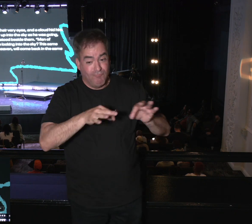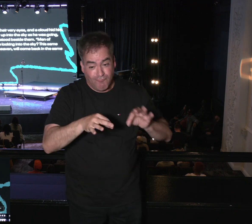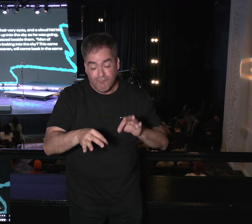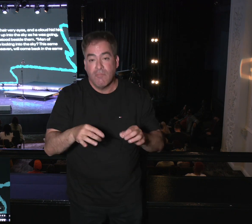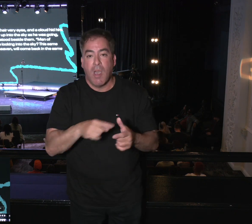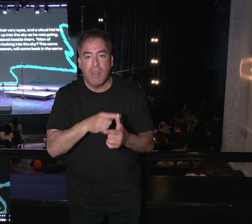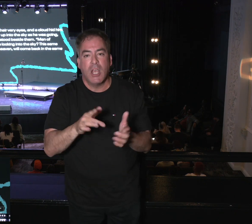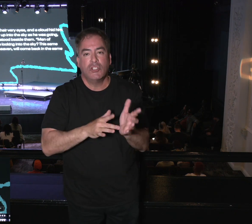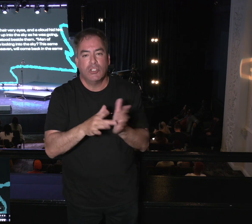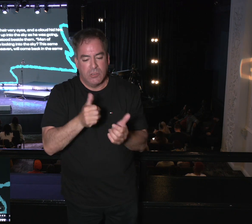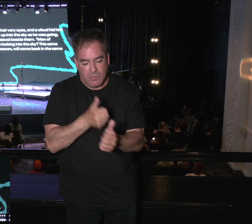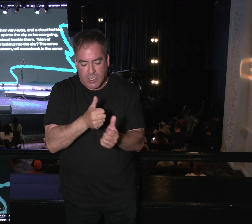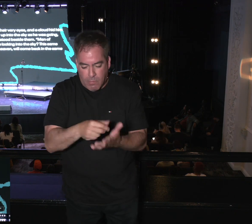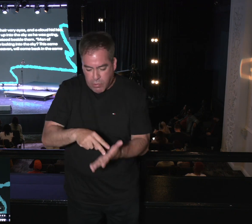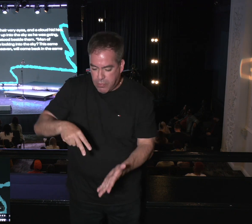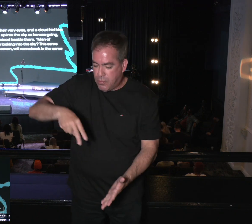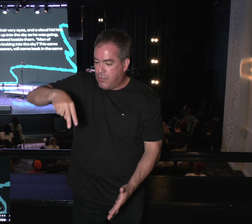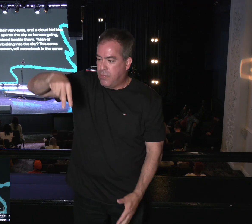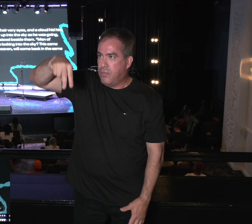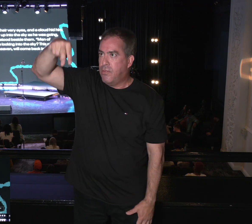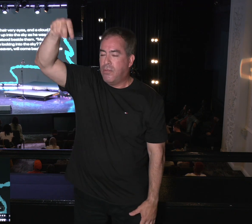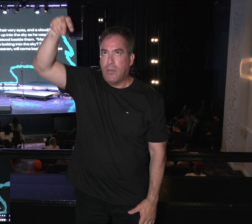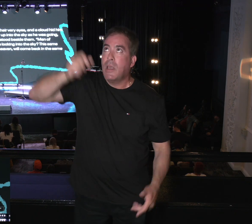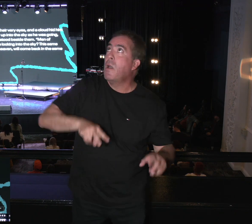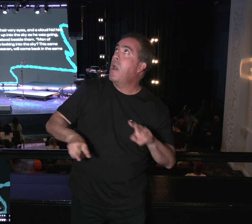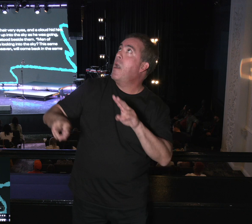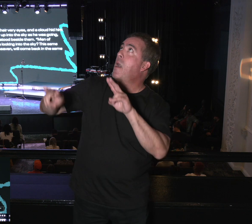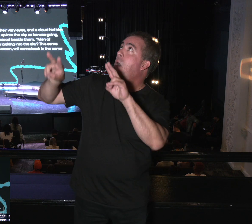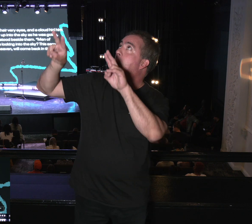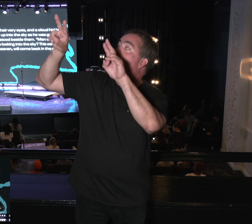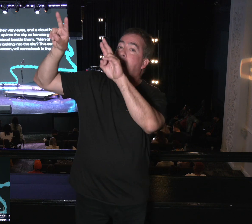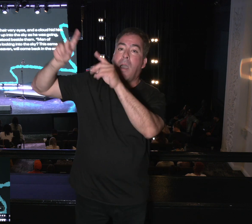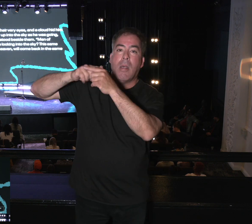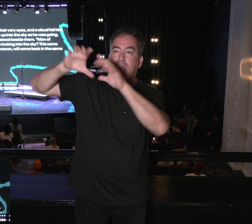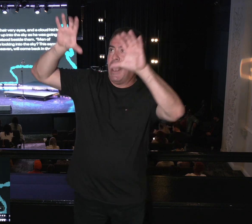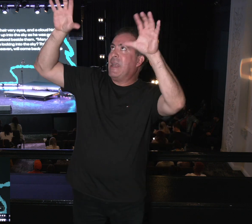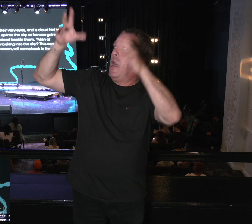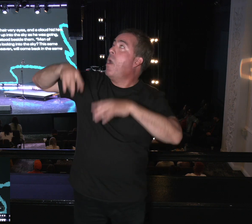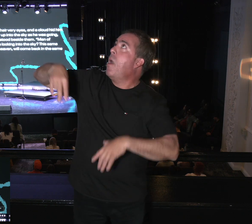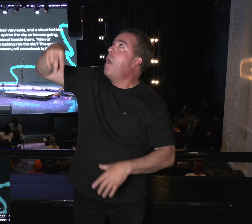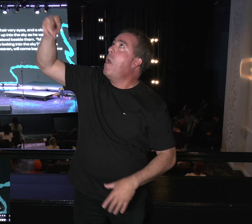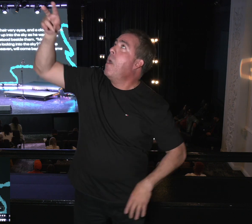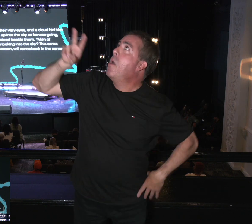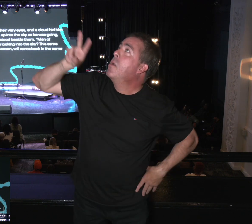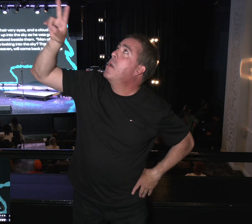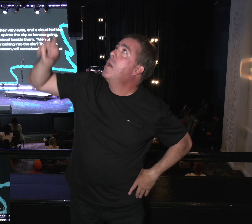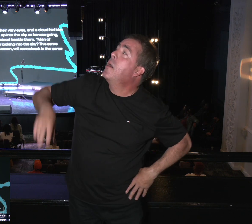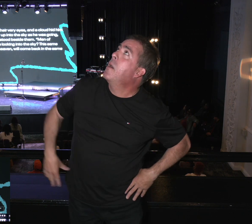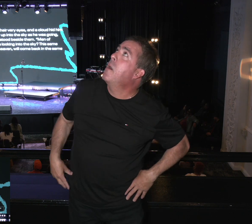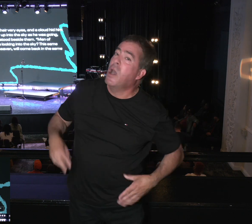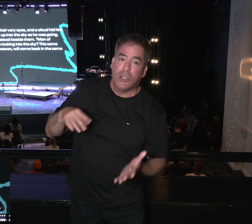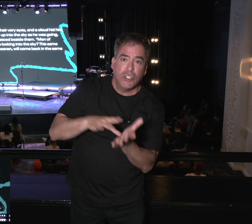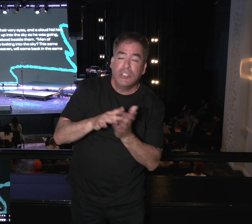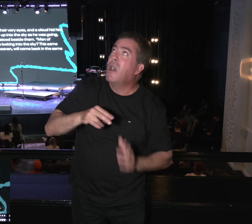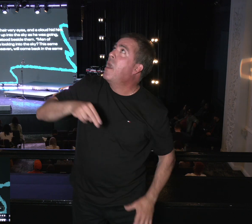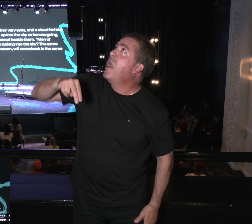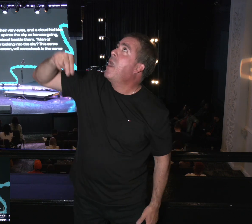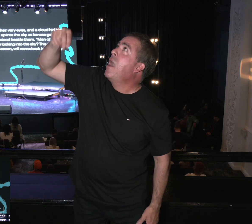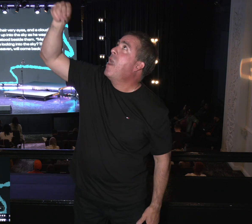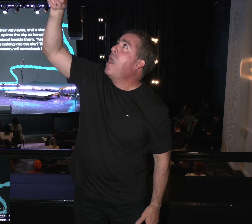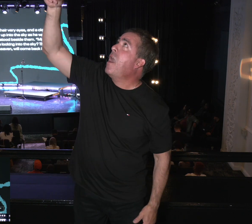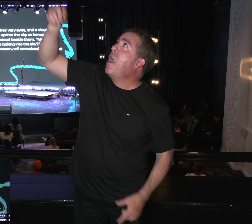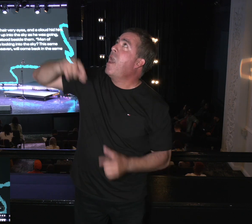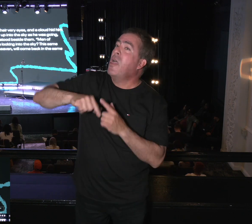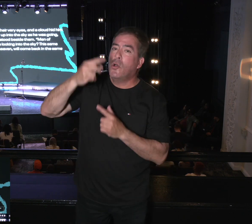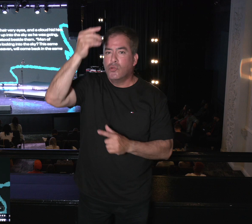very eyes, and a cloud hid him from their sight. They were looking intently up into the sky, and he was going when suddenly